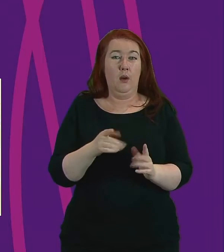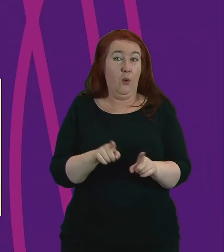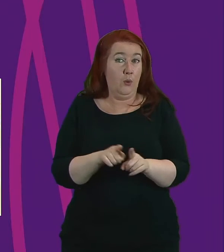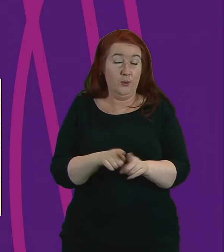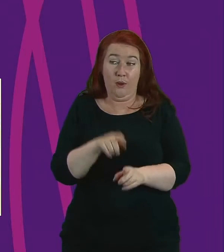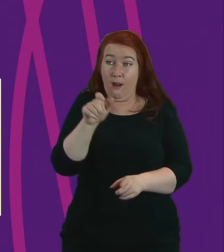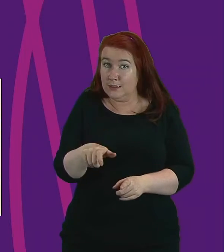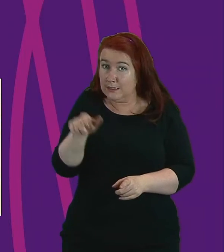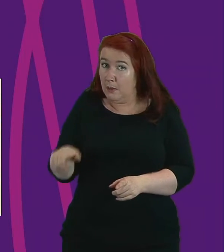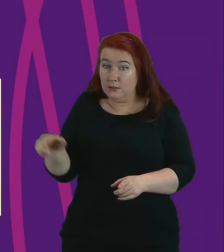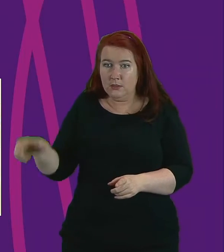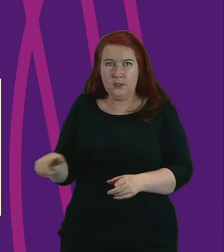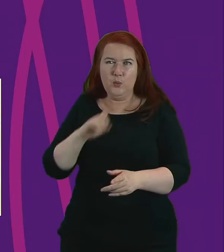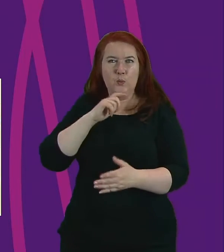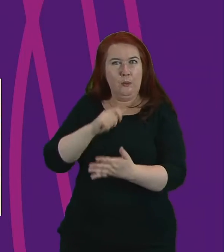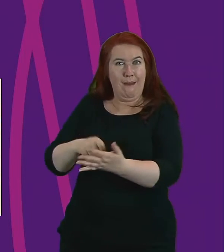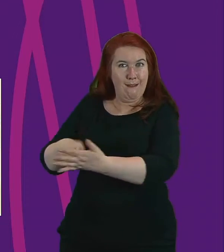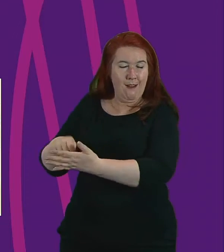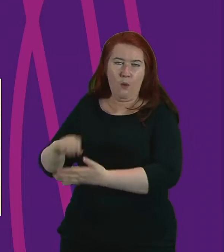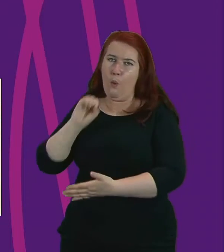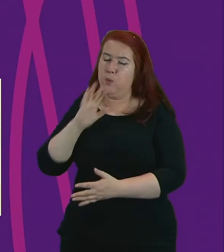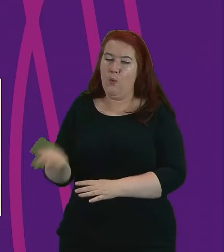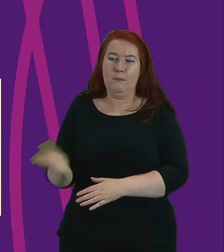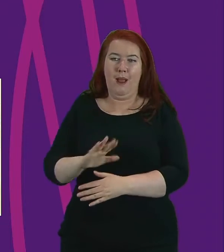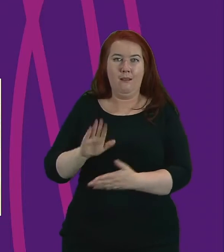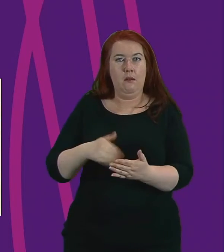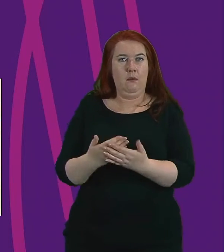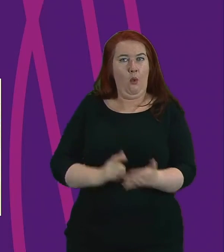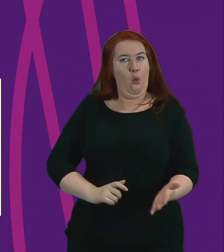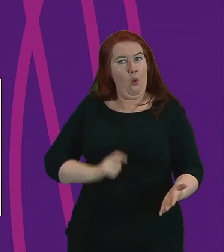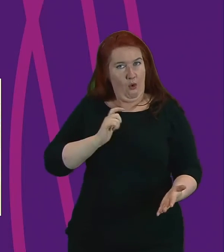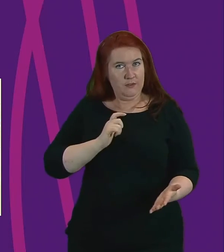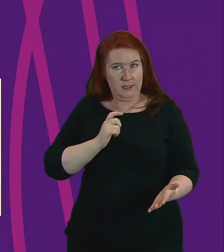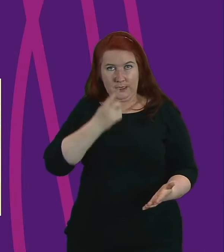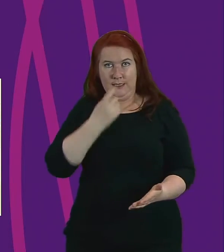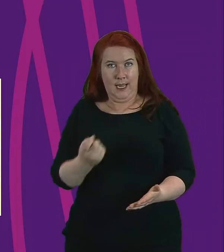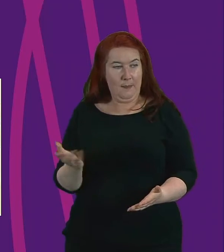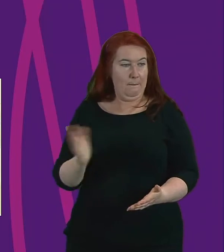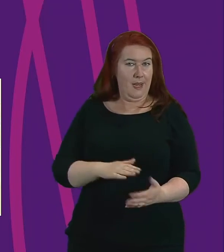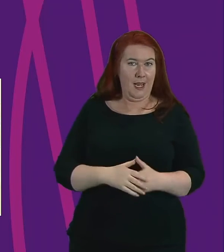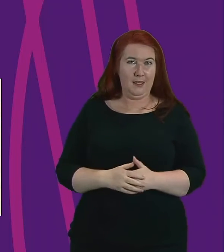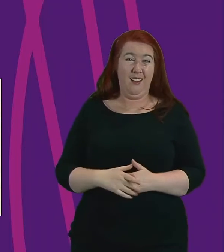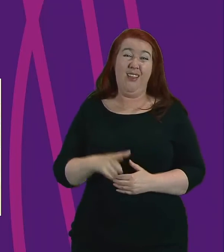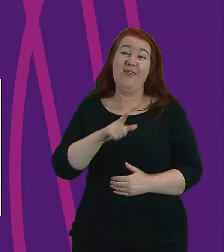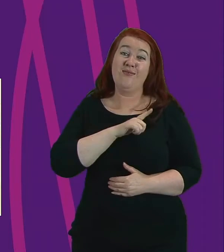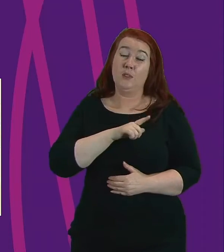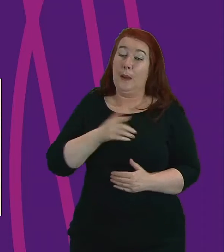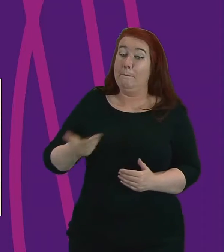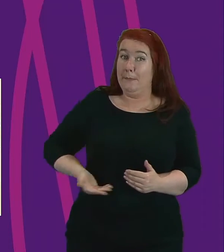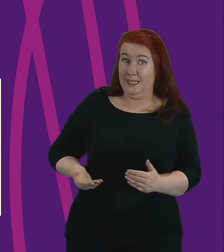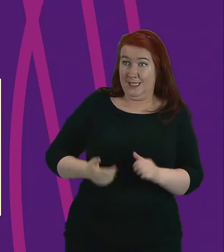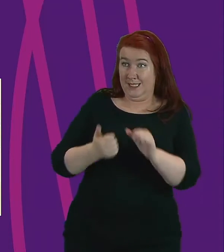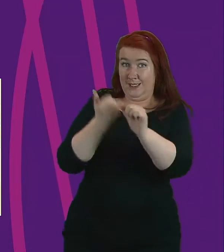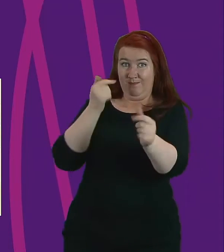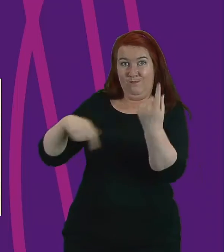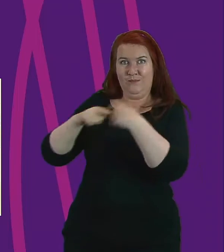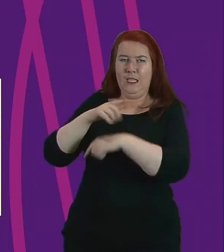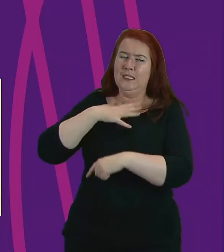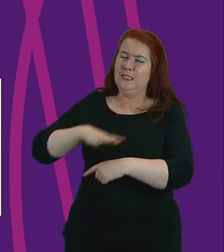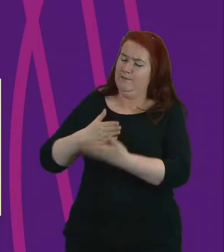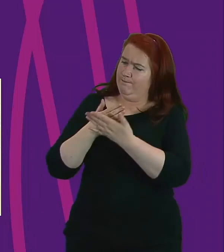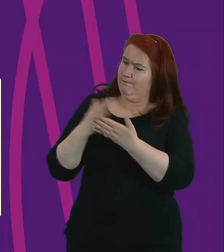return unless they have the confidence to do so. That is why businesses need good guidance to keep their